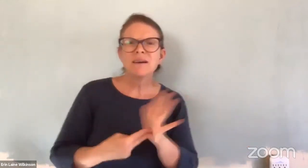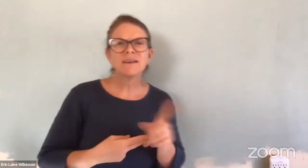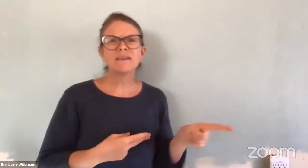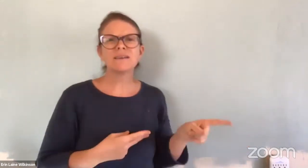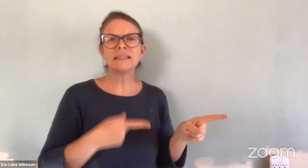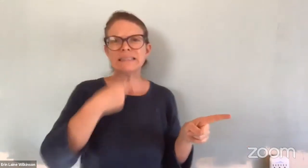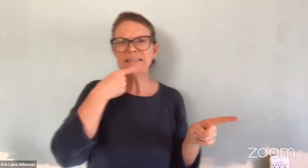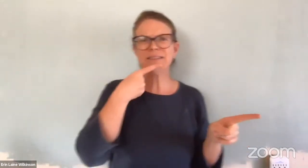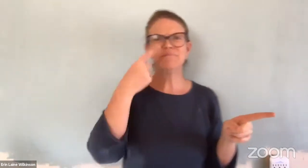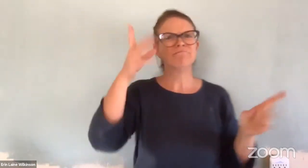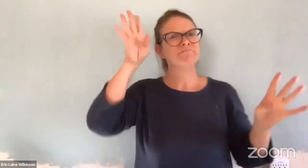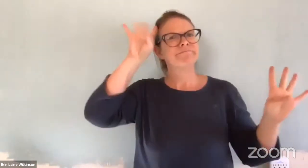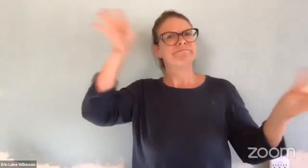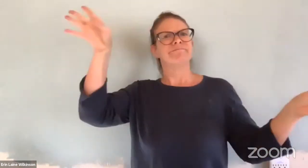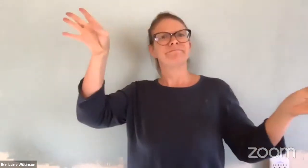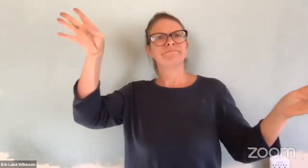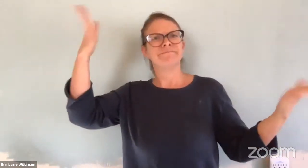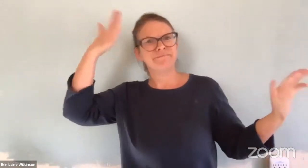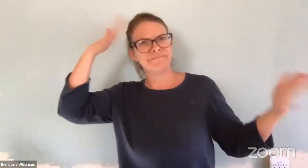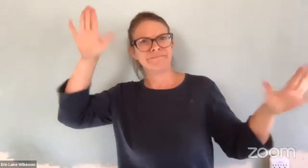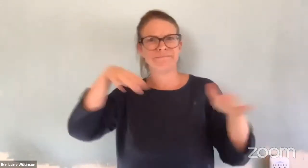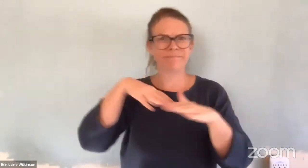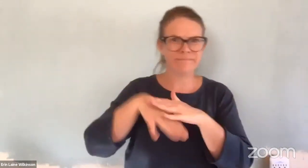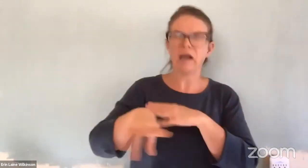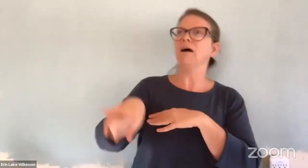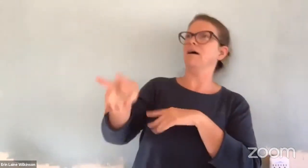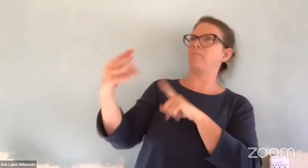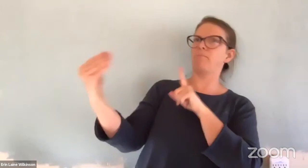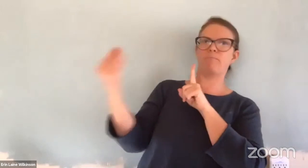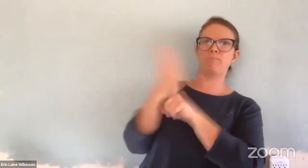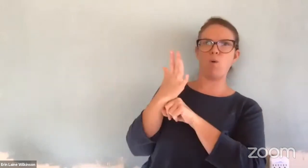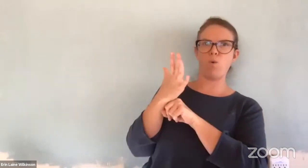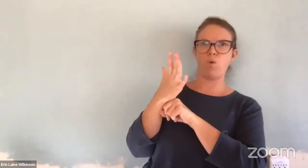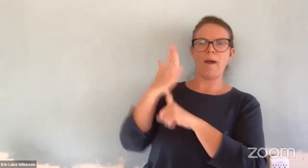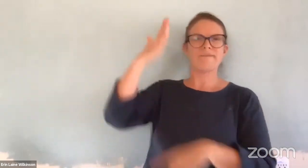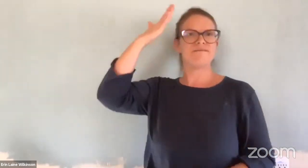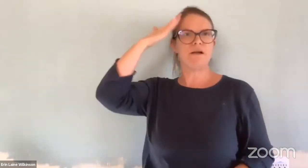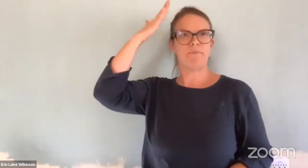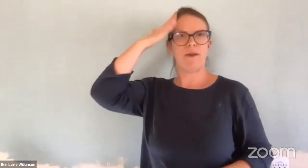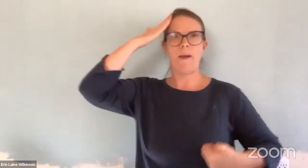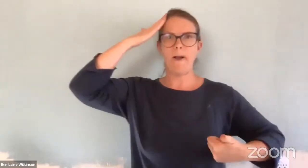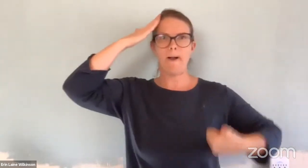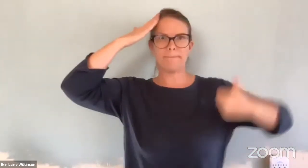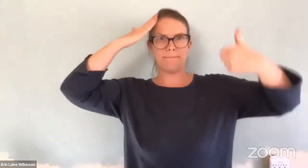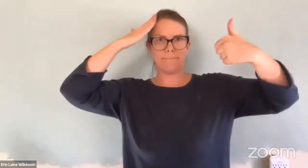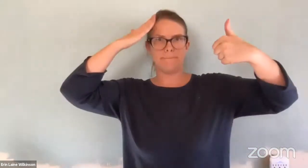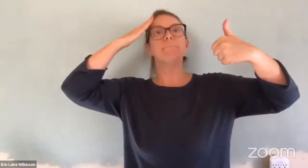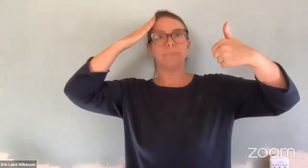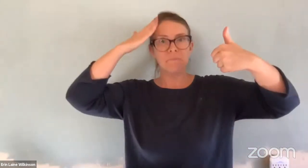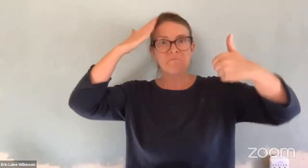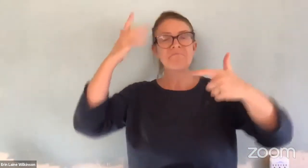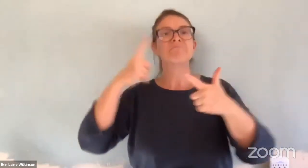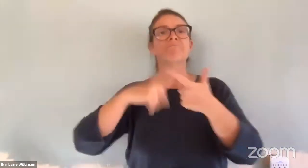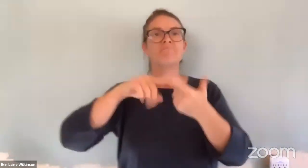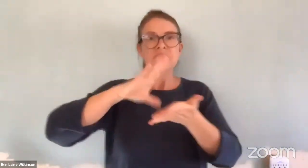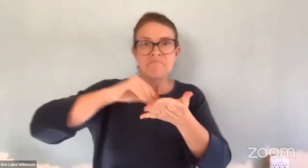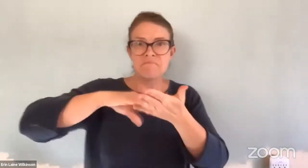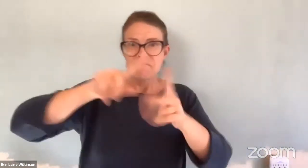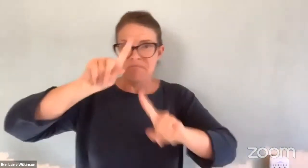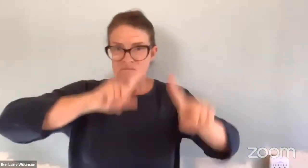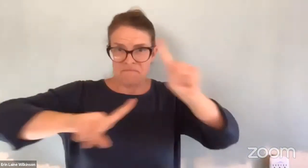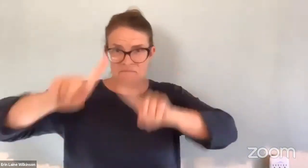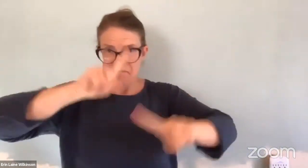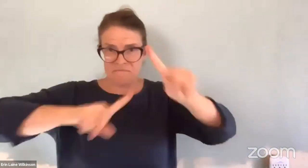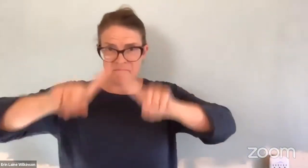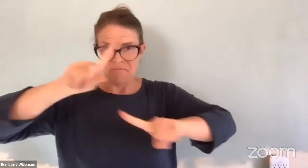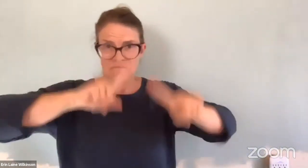or give classes in Libras. So that means hearing people that know nothing about it can come into